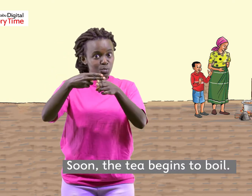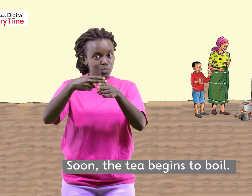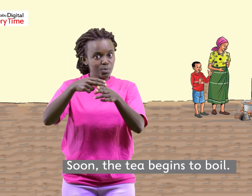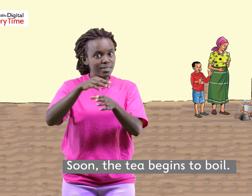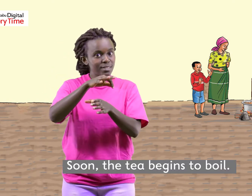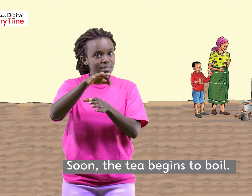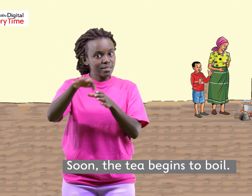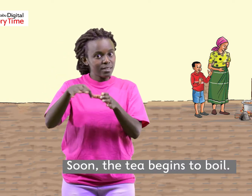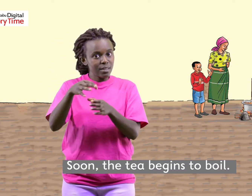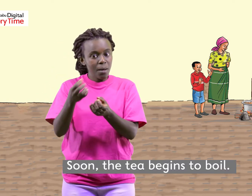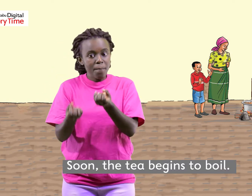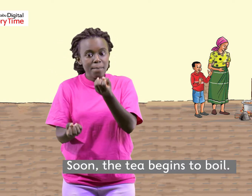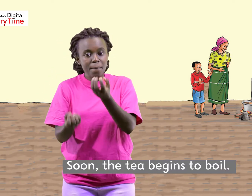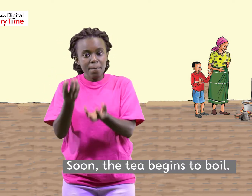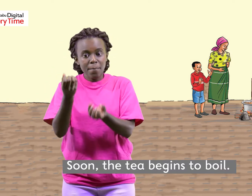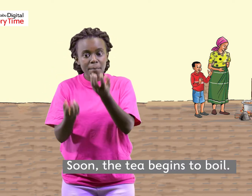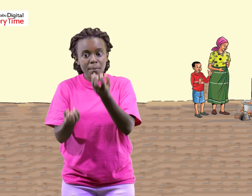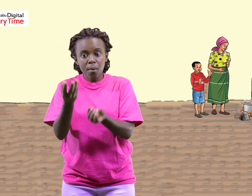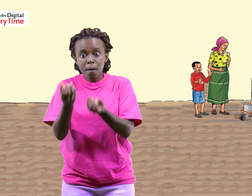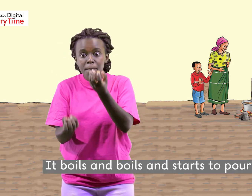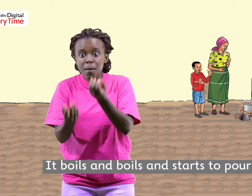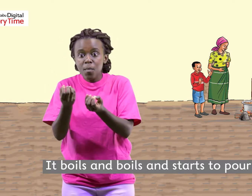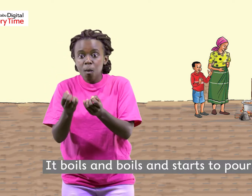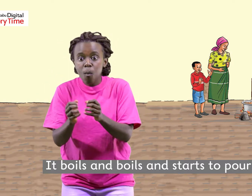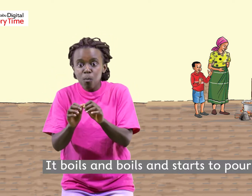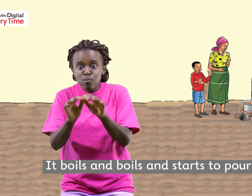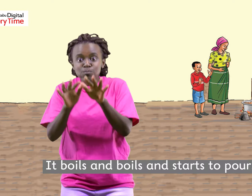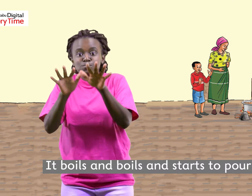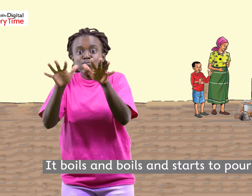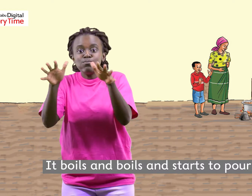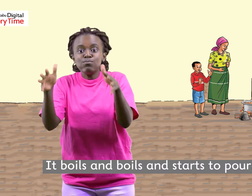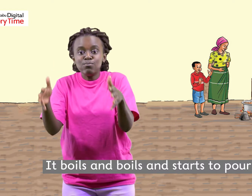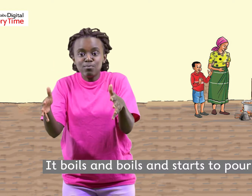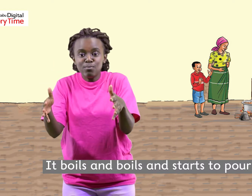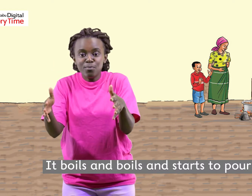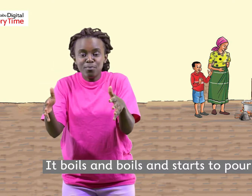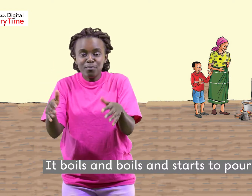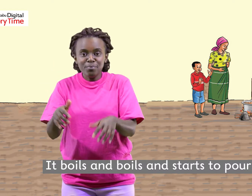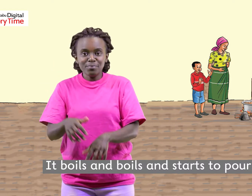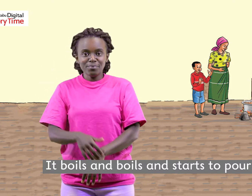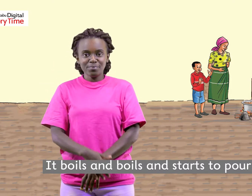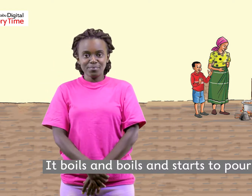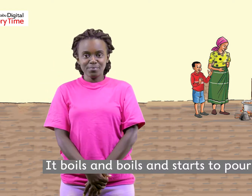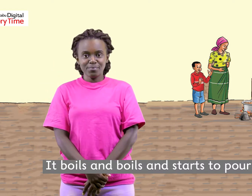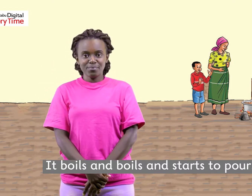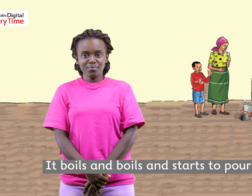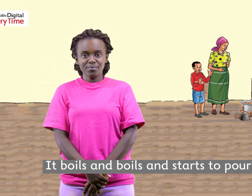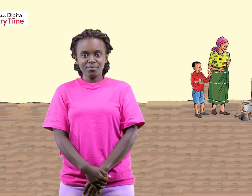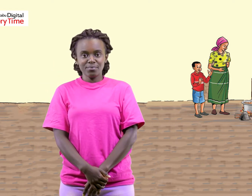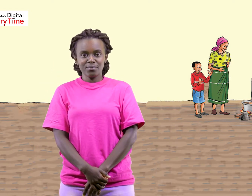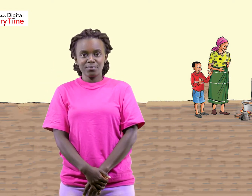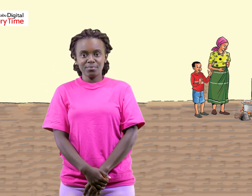Soon, the tea begins to boil. It boils and boils and starts to pour.